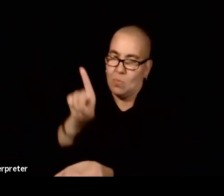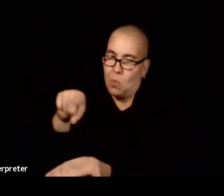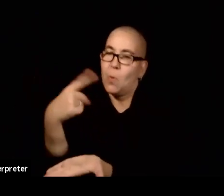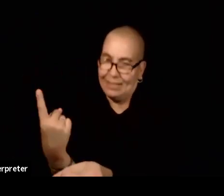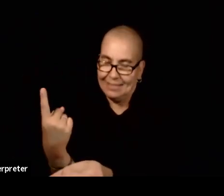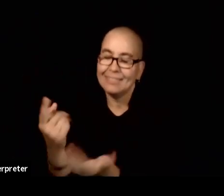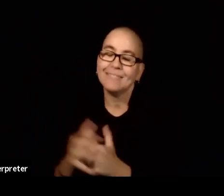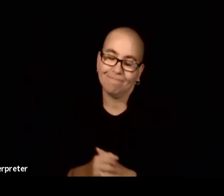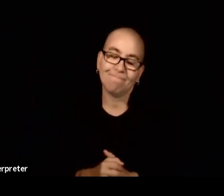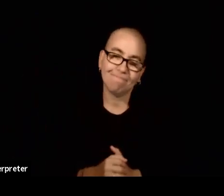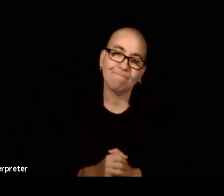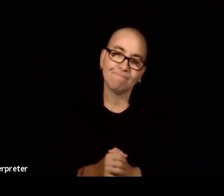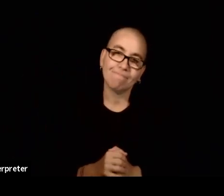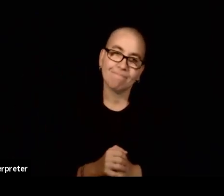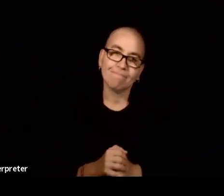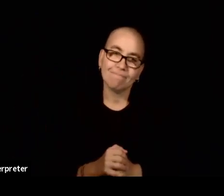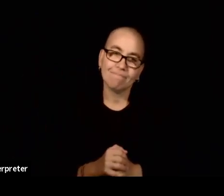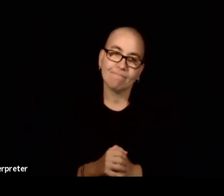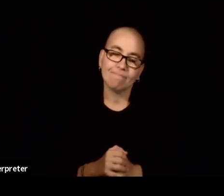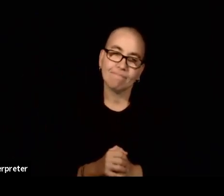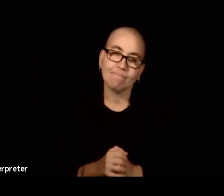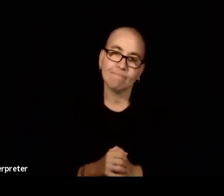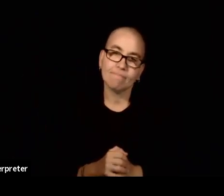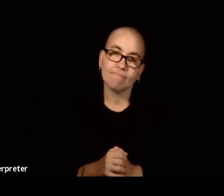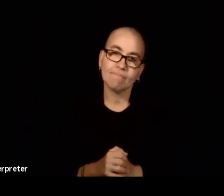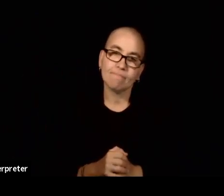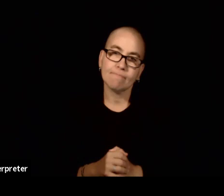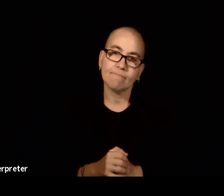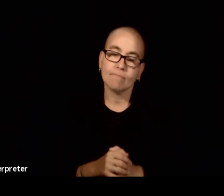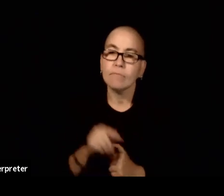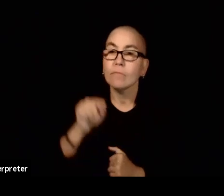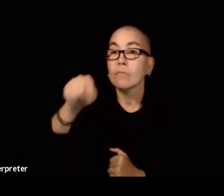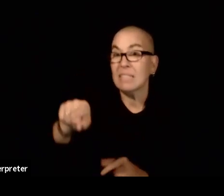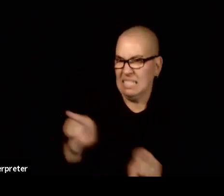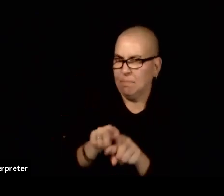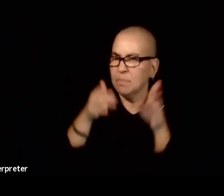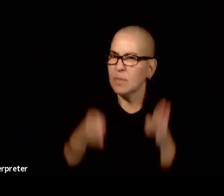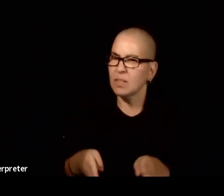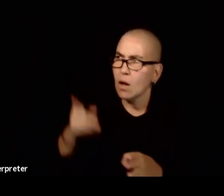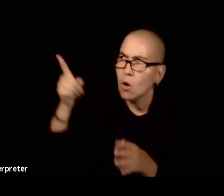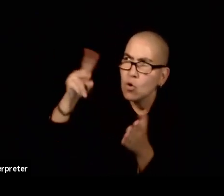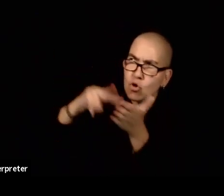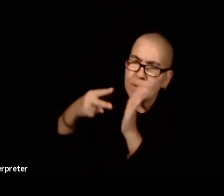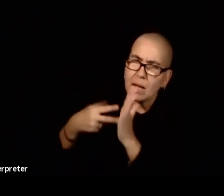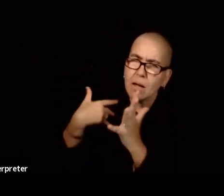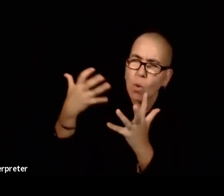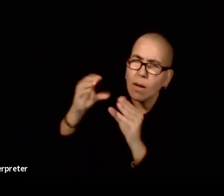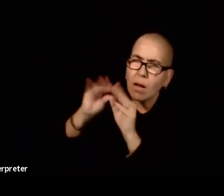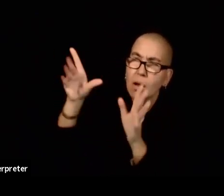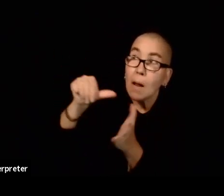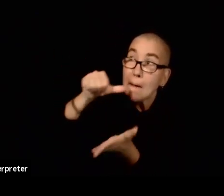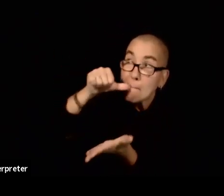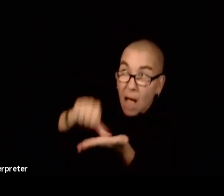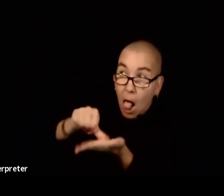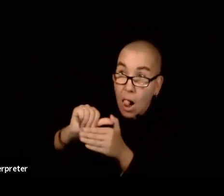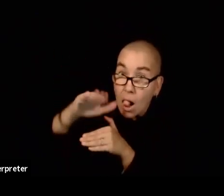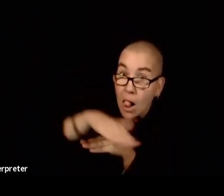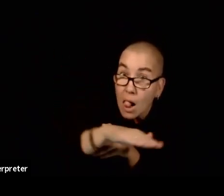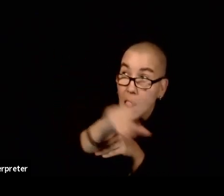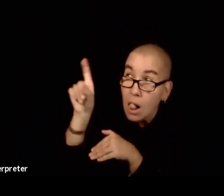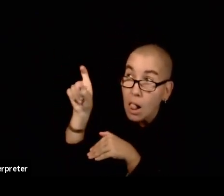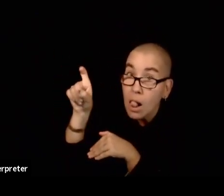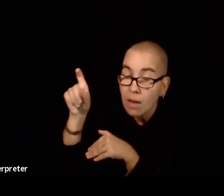yesterday. I'm sorry, I just want to clarify something you said. You said they would have to mail it somewhere or not? I apologize about that.